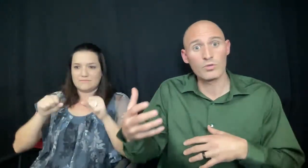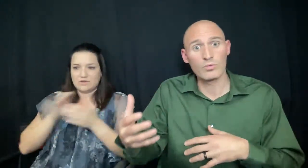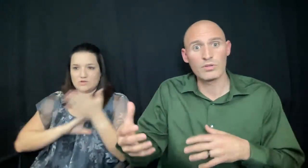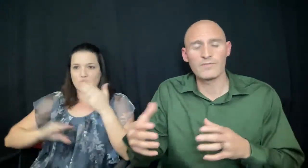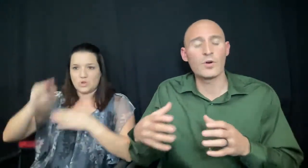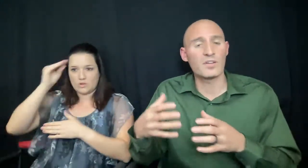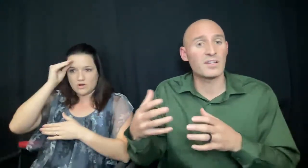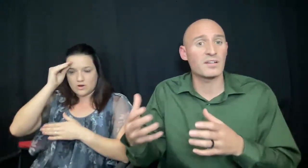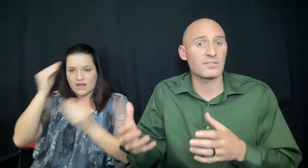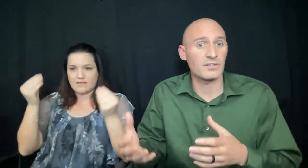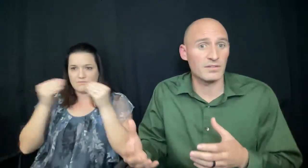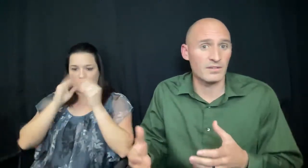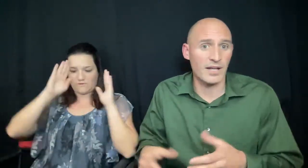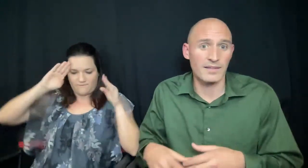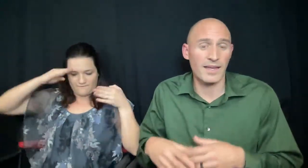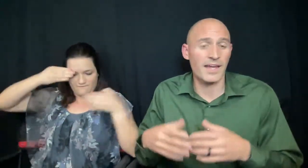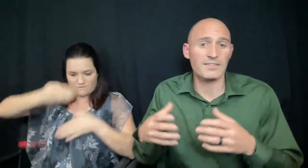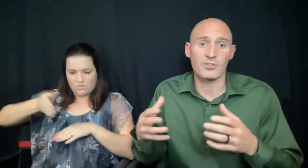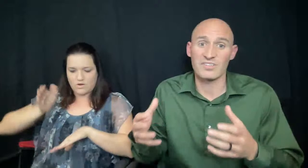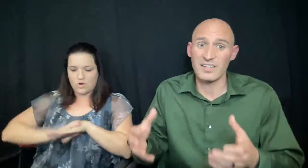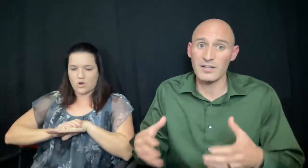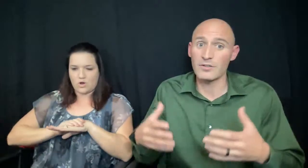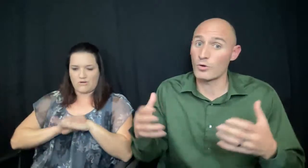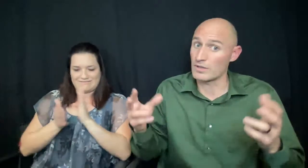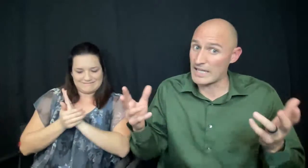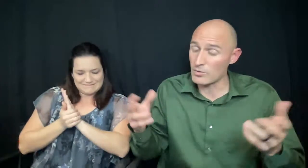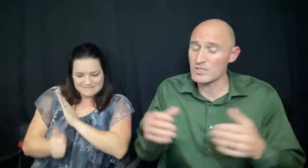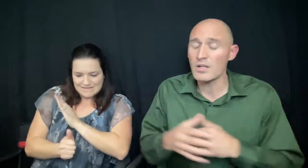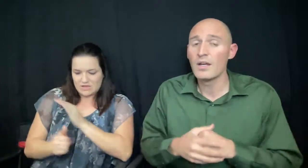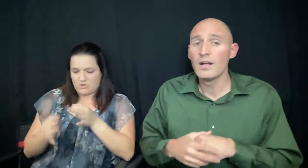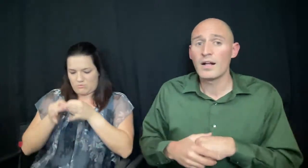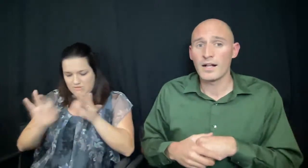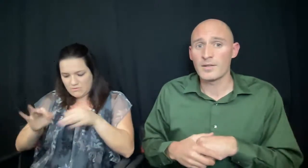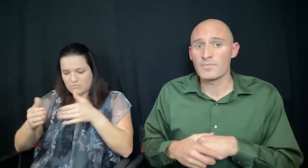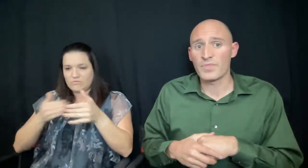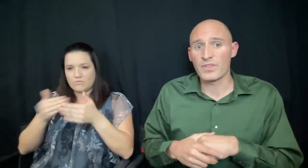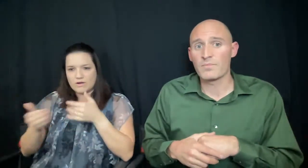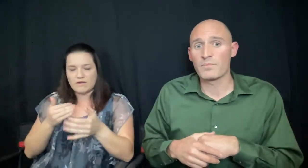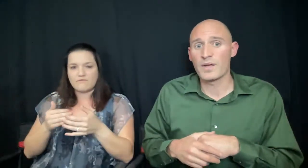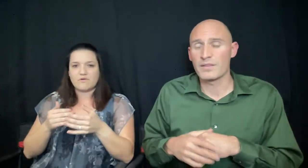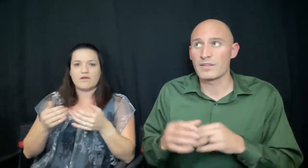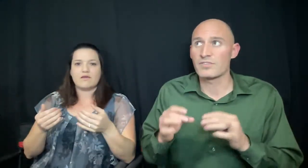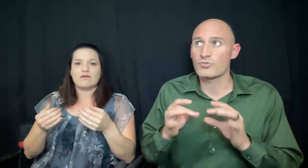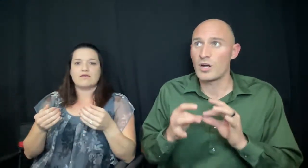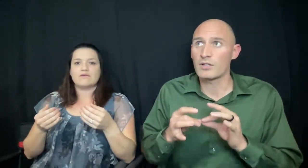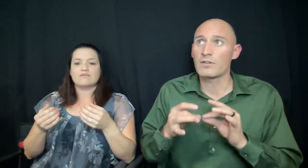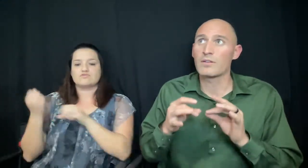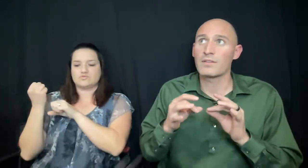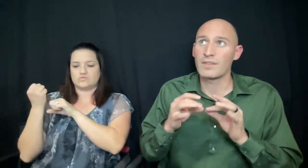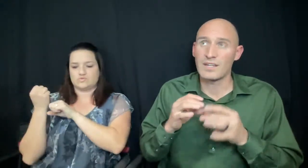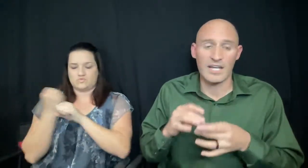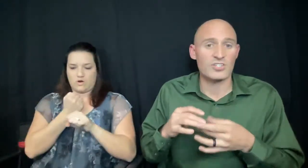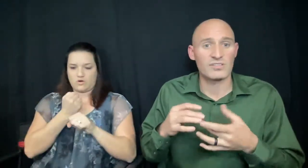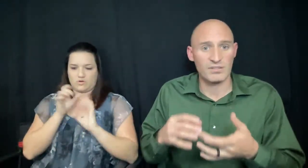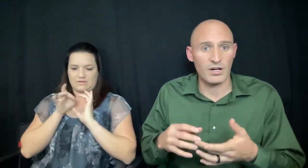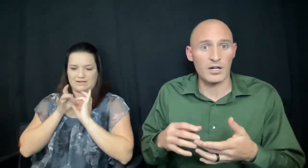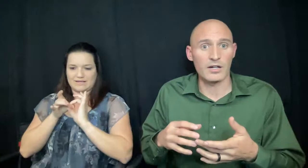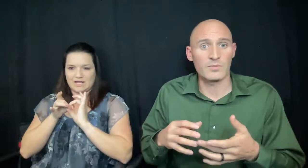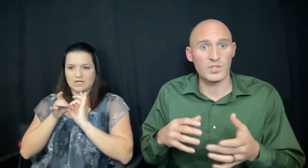you focus on a certain task or skill or language, the stronger the connections are between